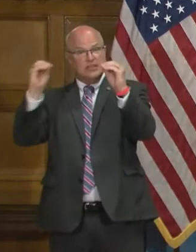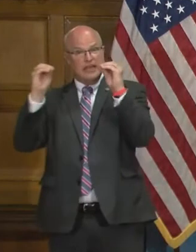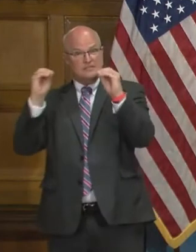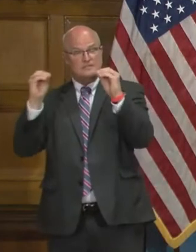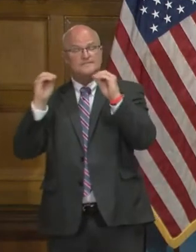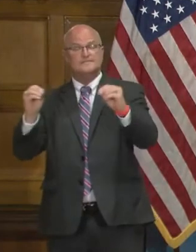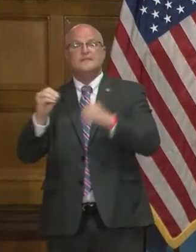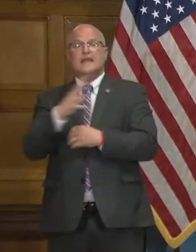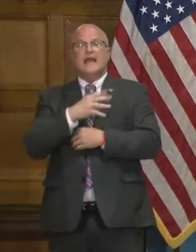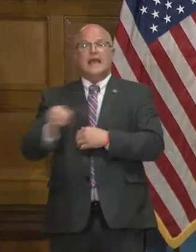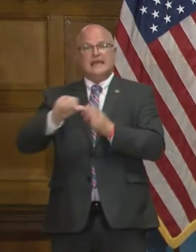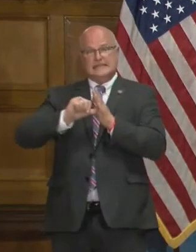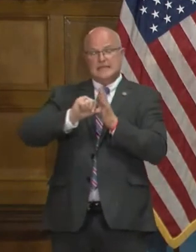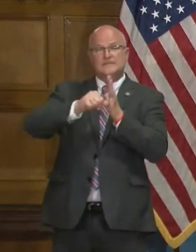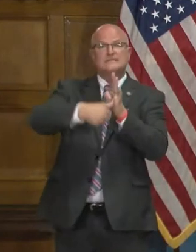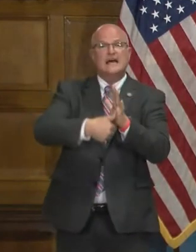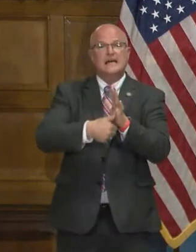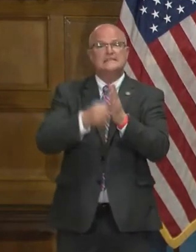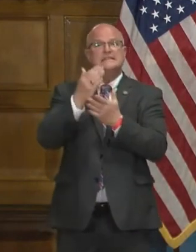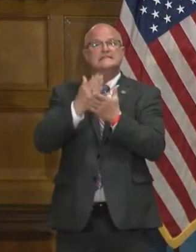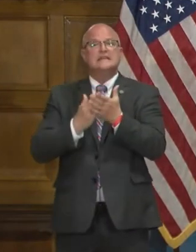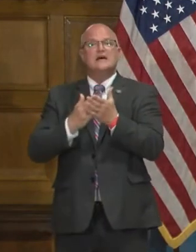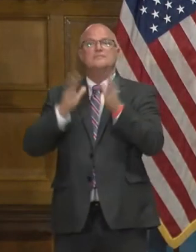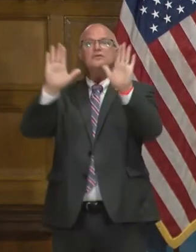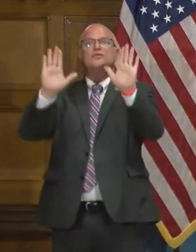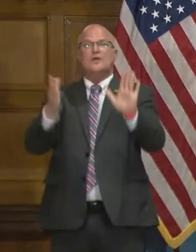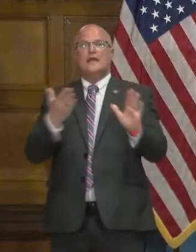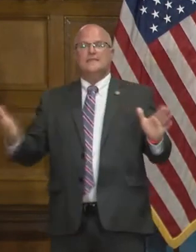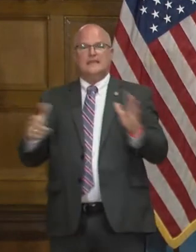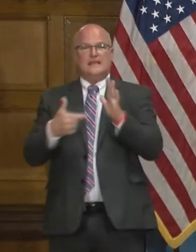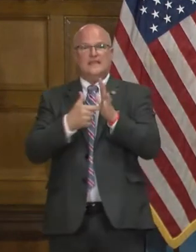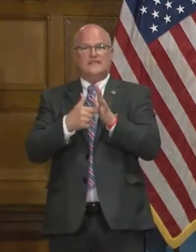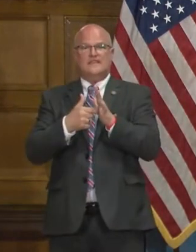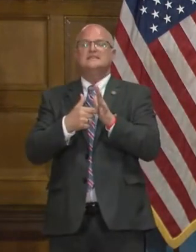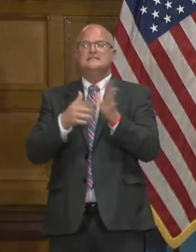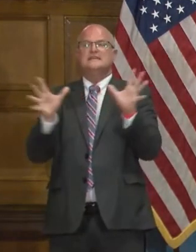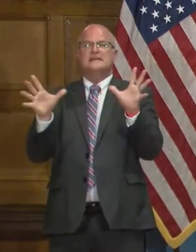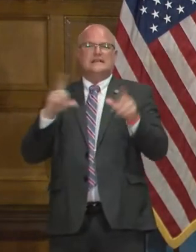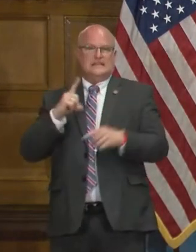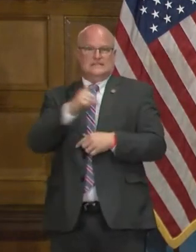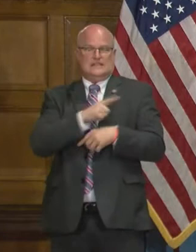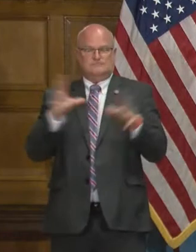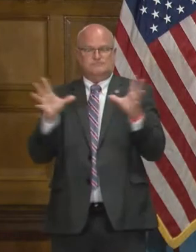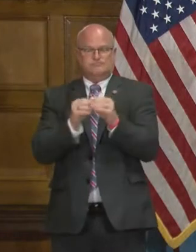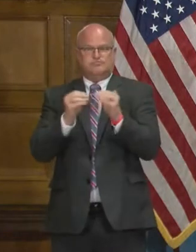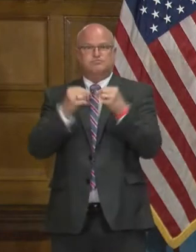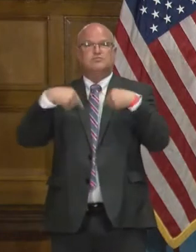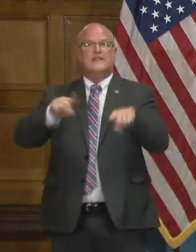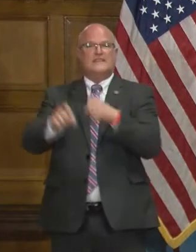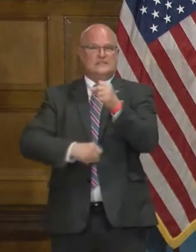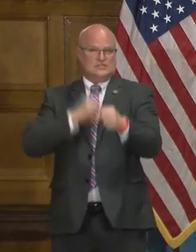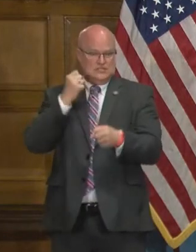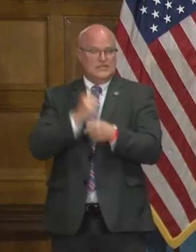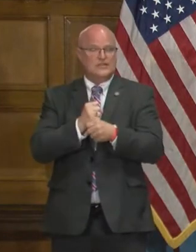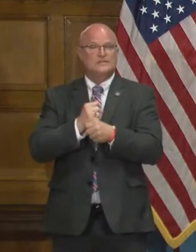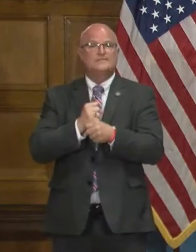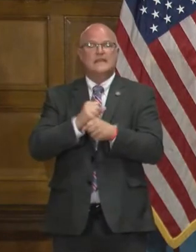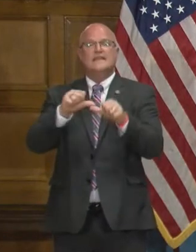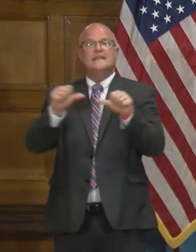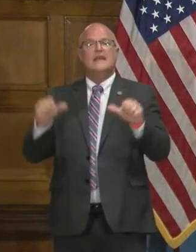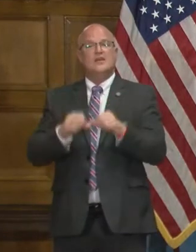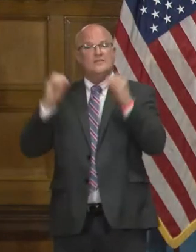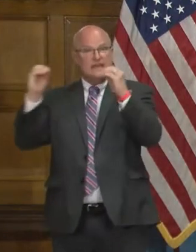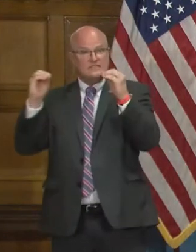education and emphasizing some of the great things this General Assembly has done during this session of the legislature in the